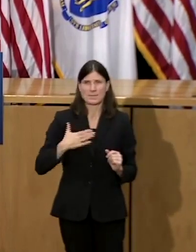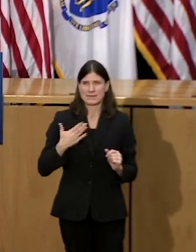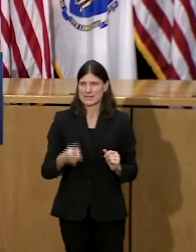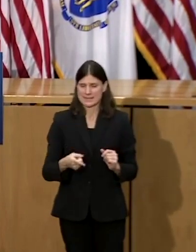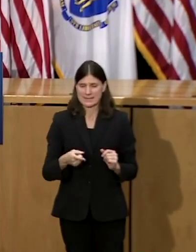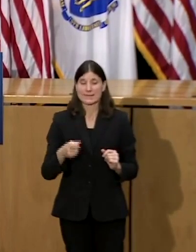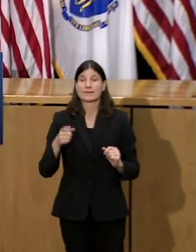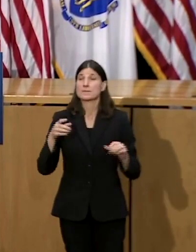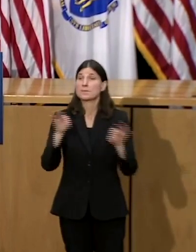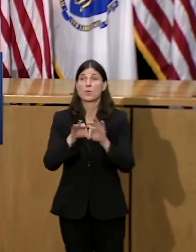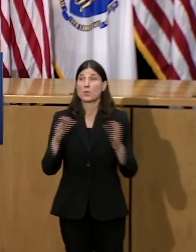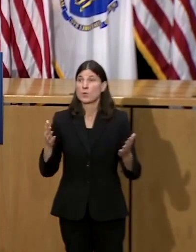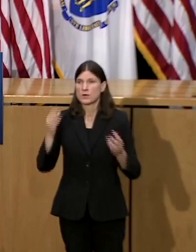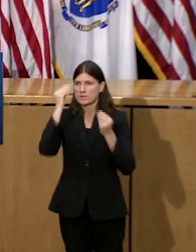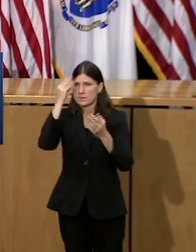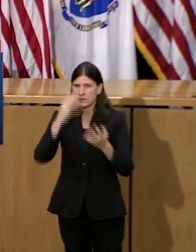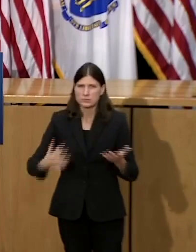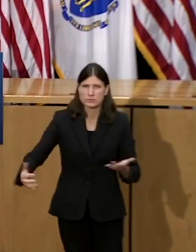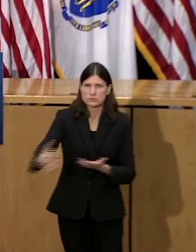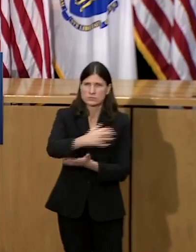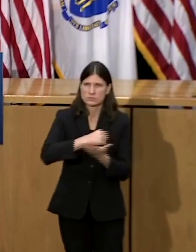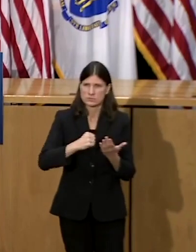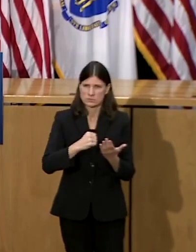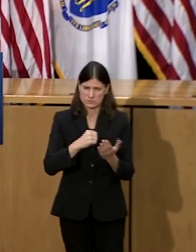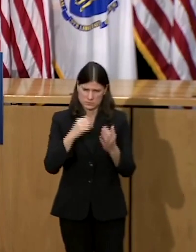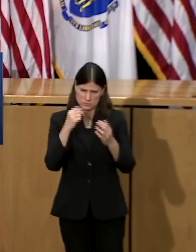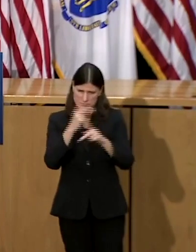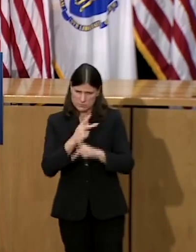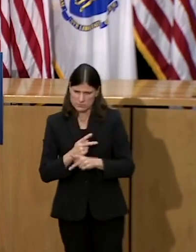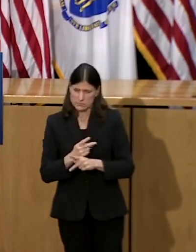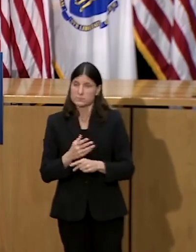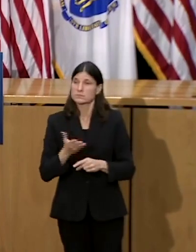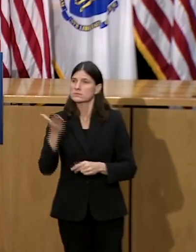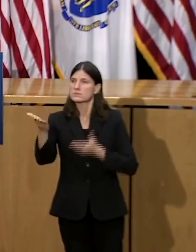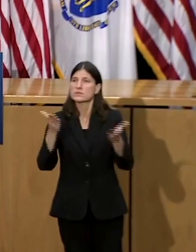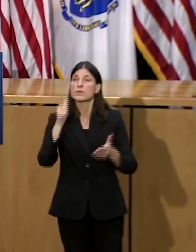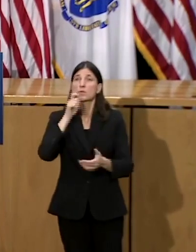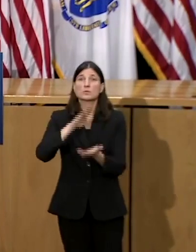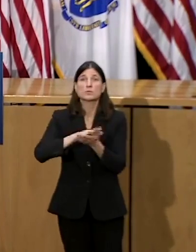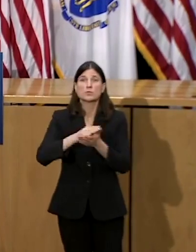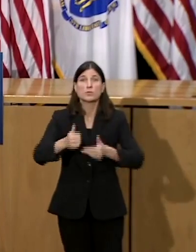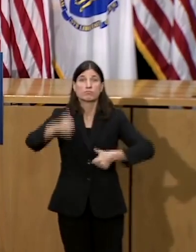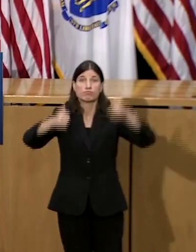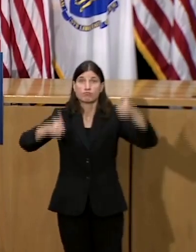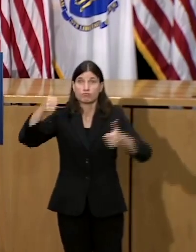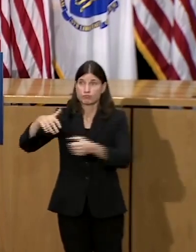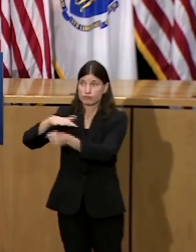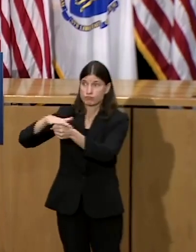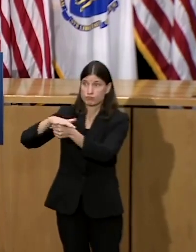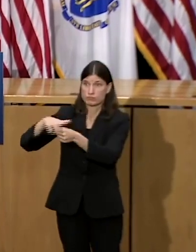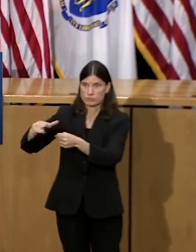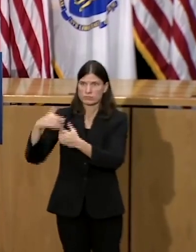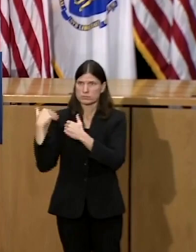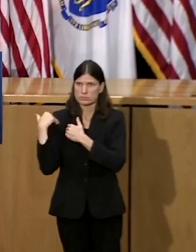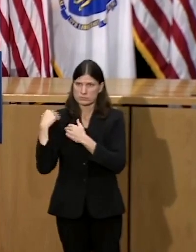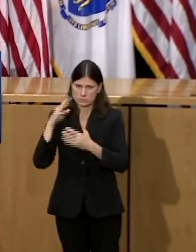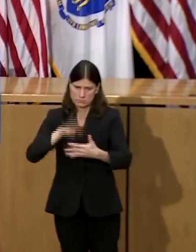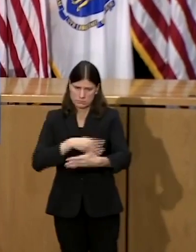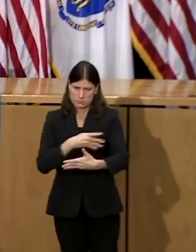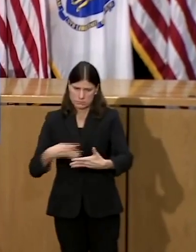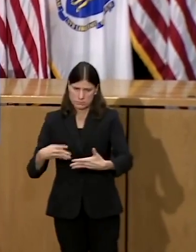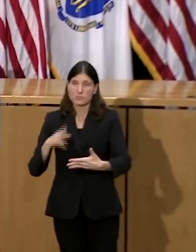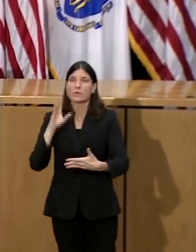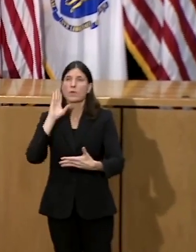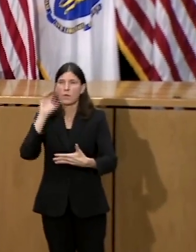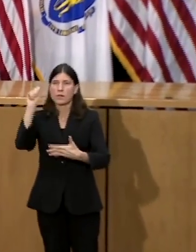to the classroom and vastly improve their educational experience. And with that, I'll turn it over to Secretary Mary Lou Sutters.